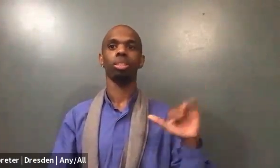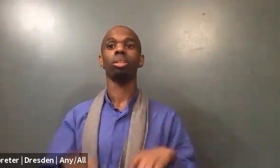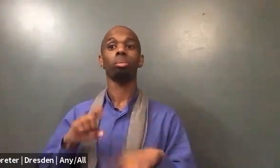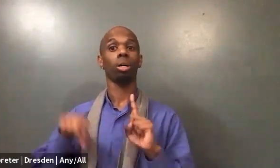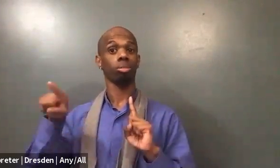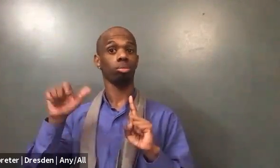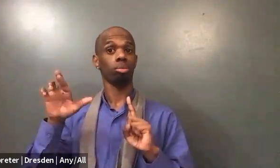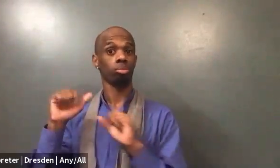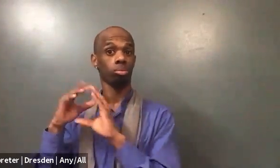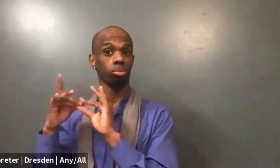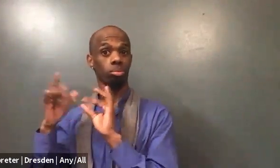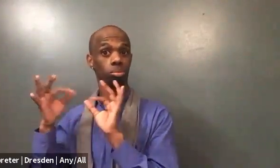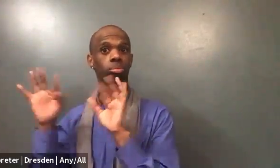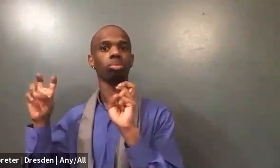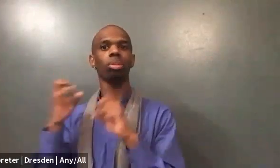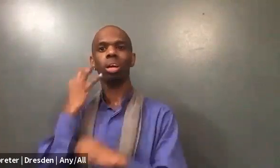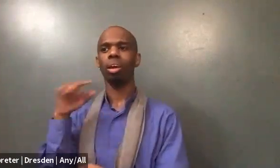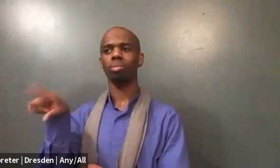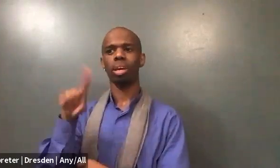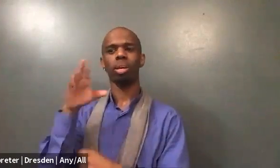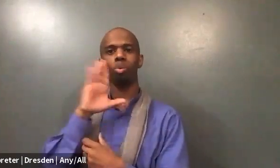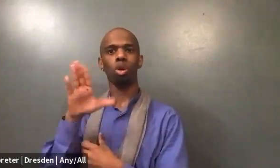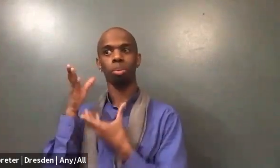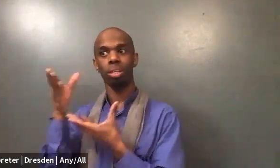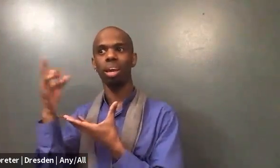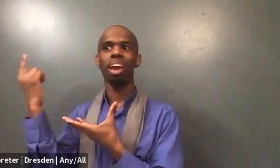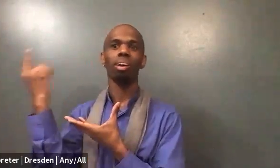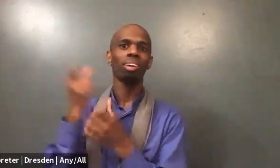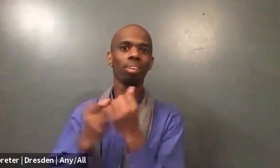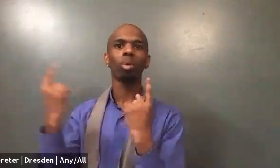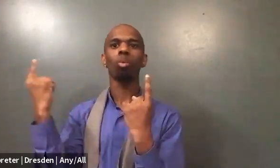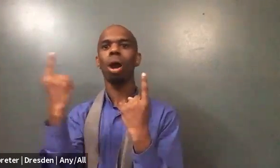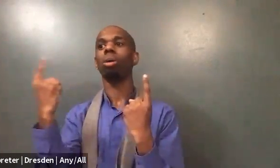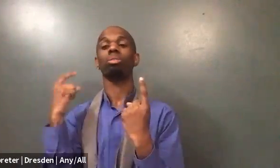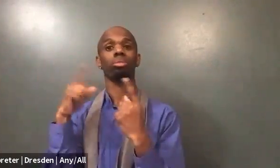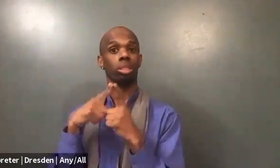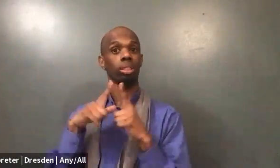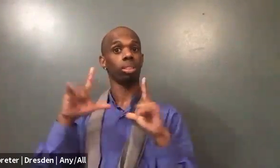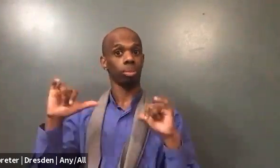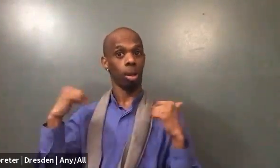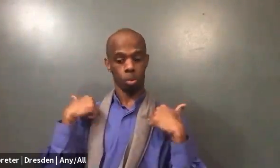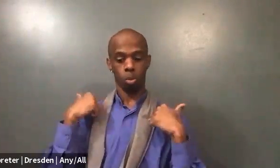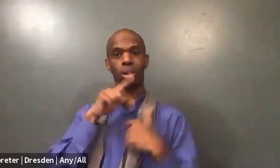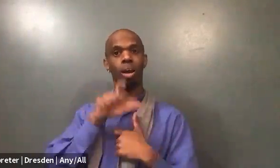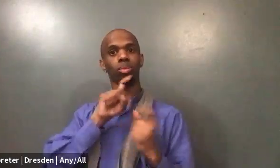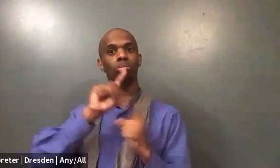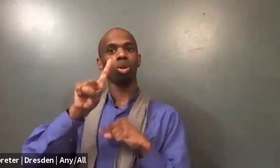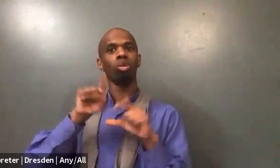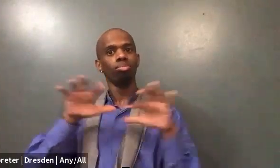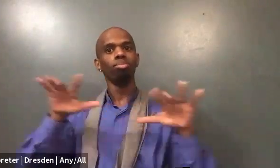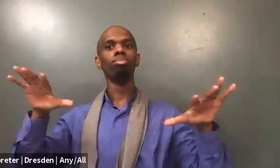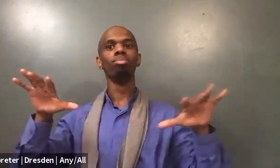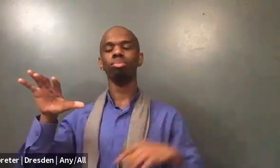recruiters, that we have to be everywhere too and be recruiting our own interventionists or people that can know how